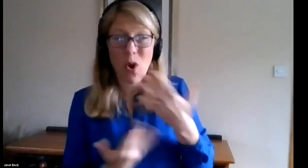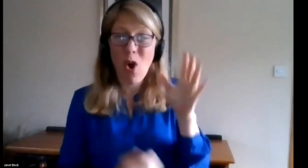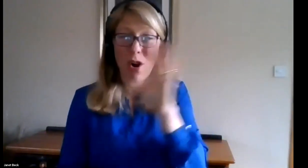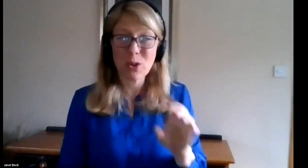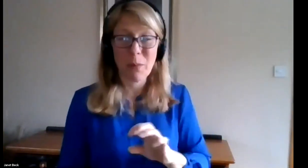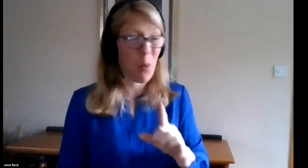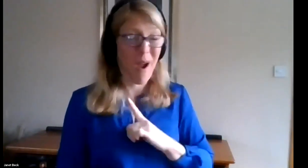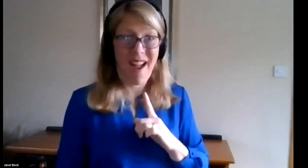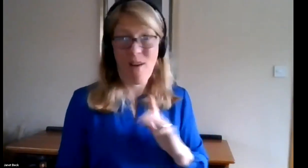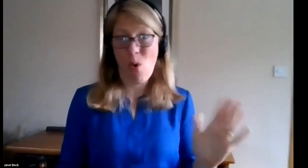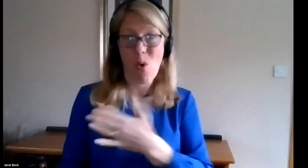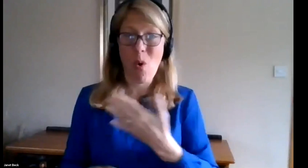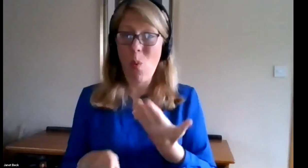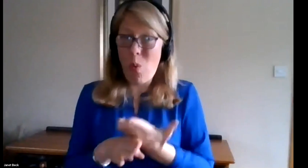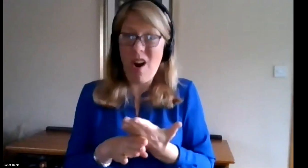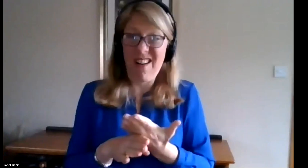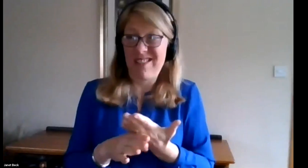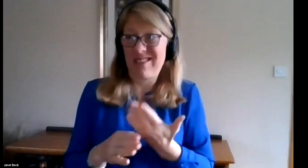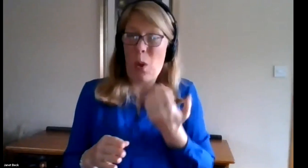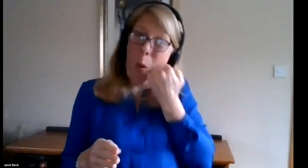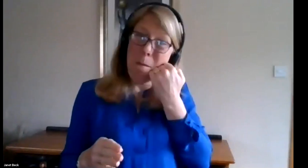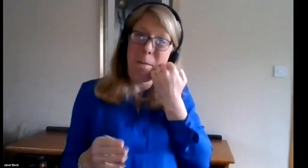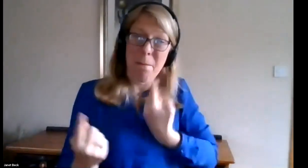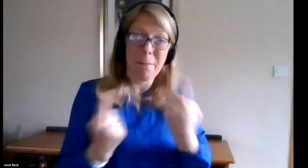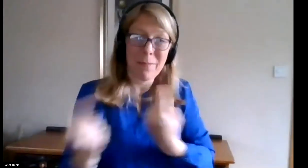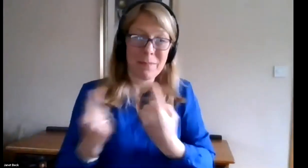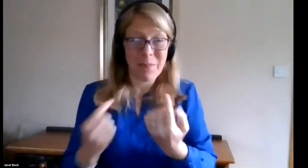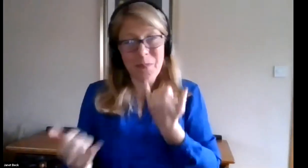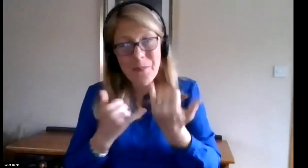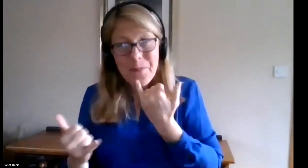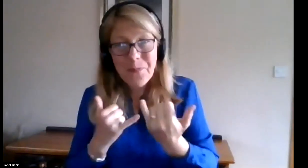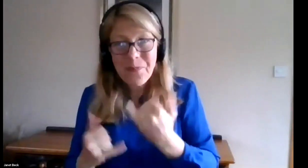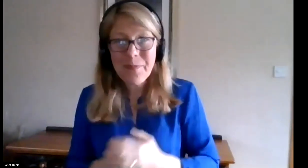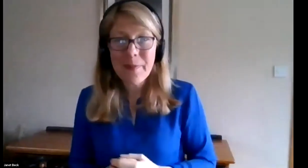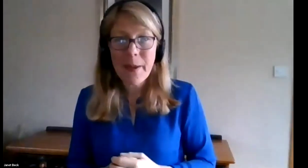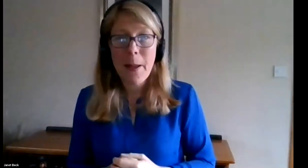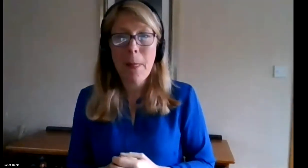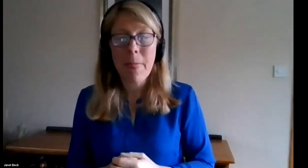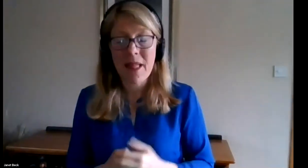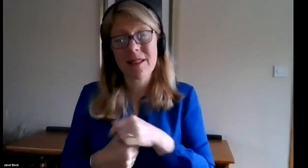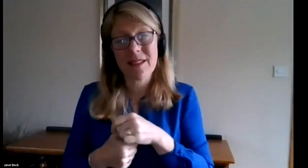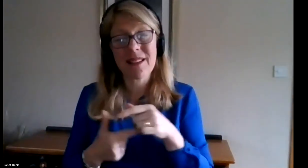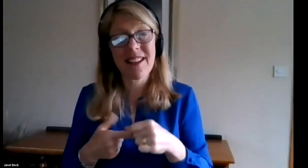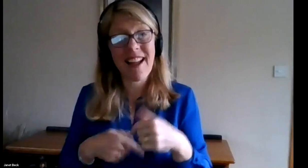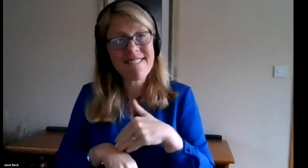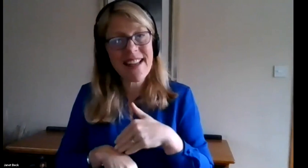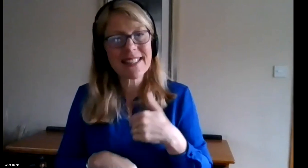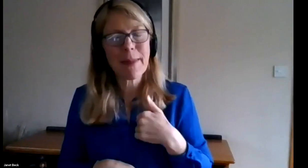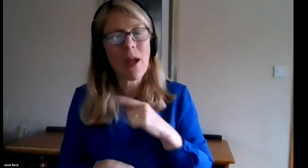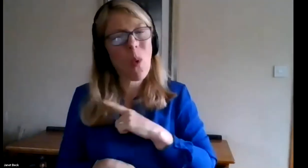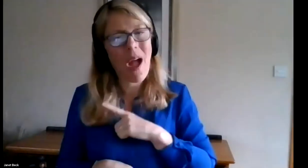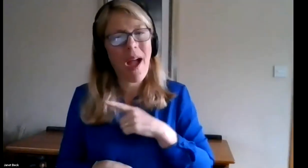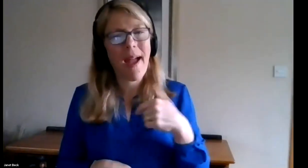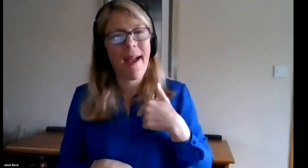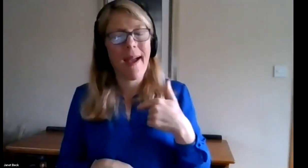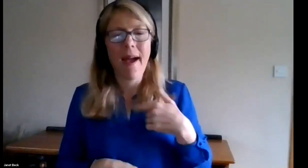home at the time. The only way it really affected my outcome would be that I was doing a qualitative analysis,